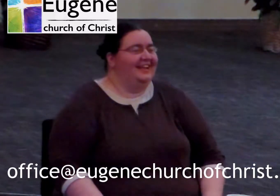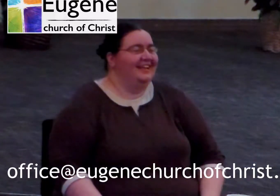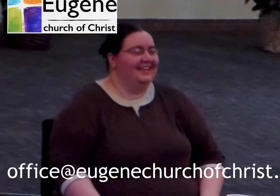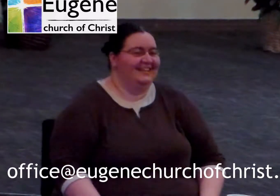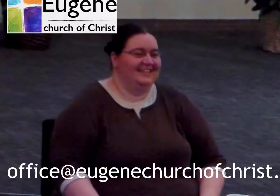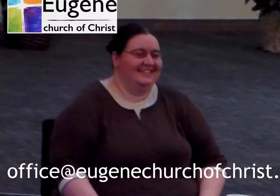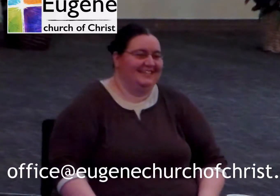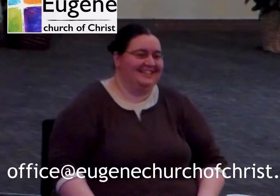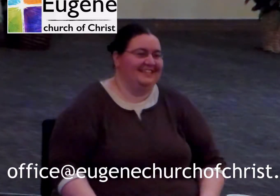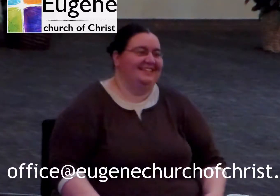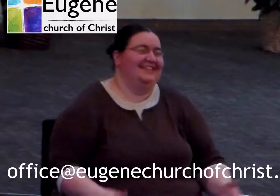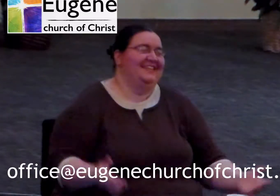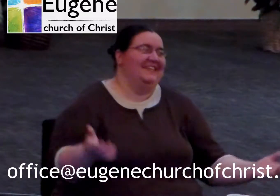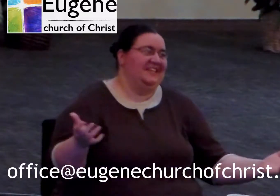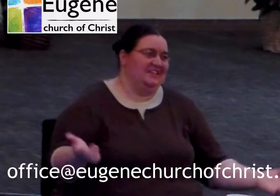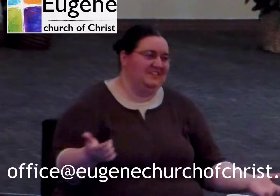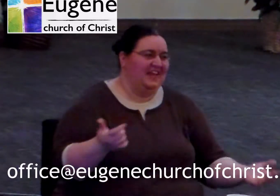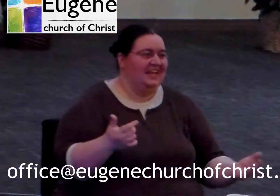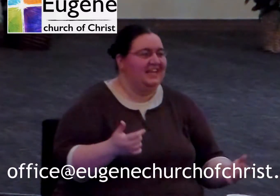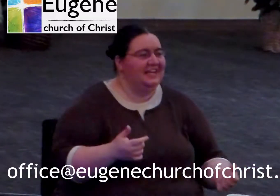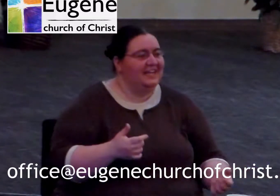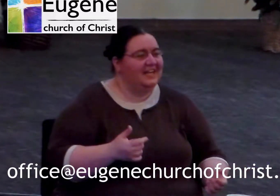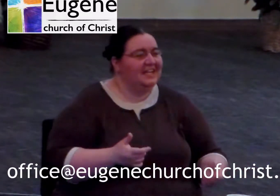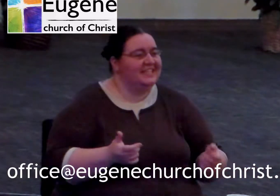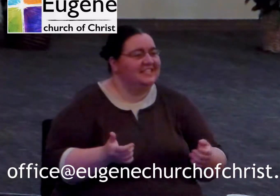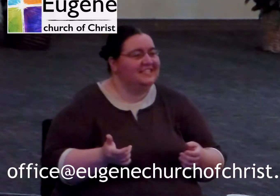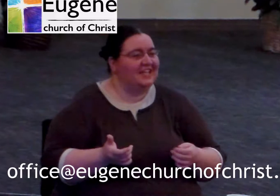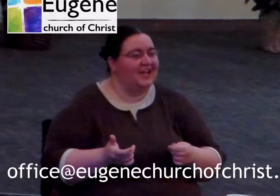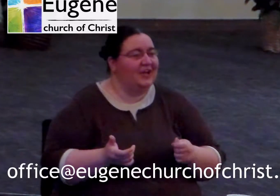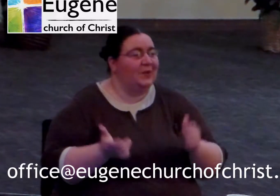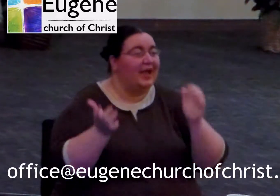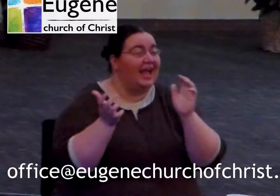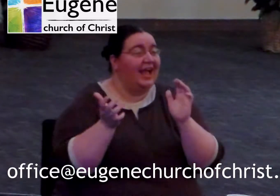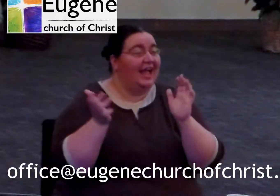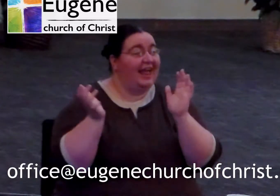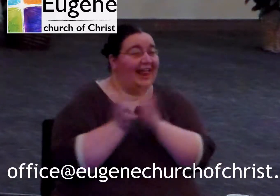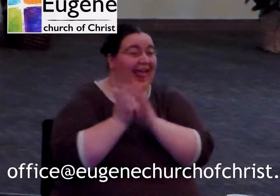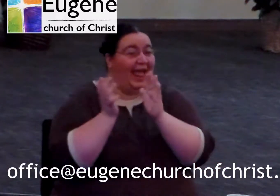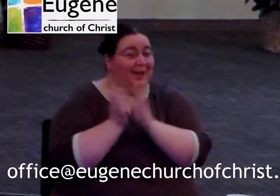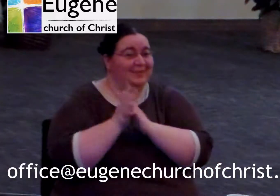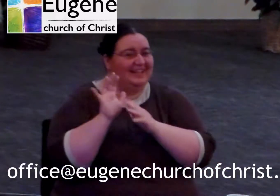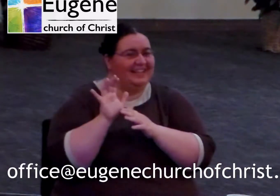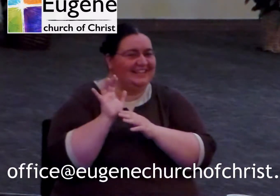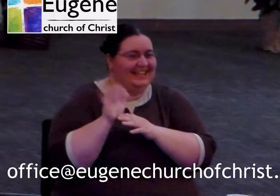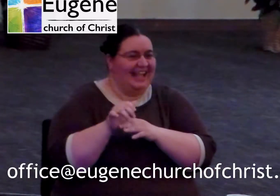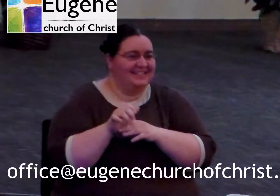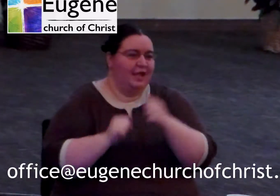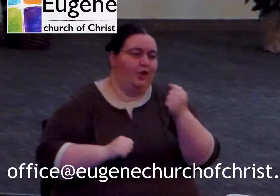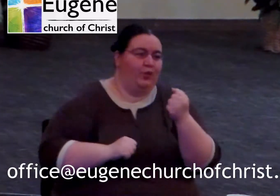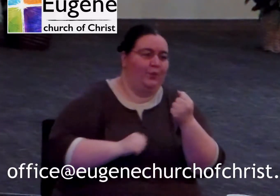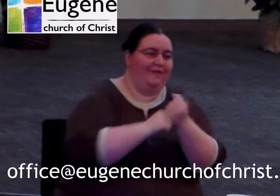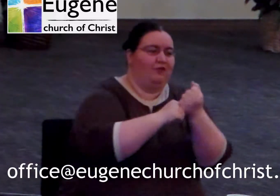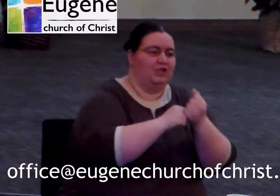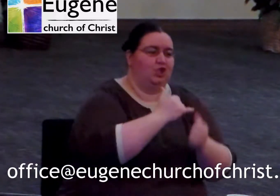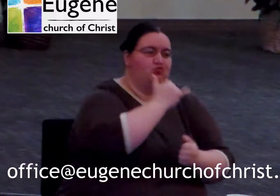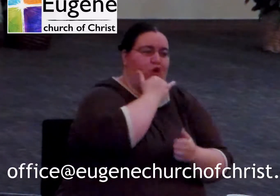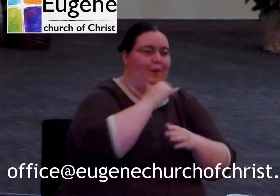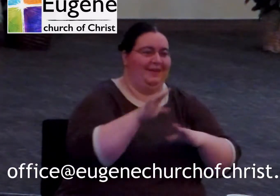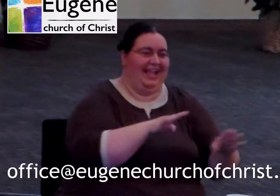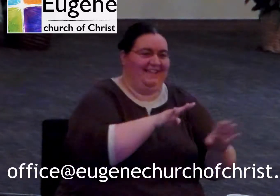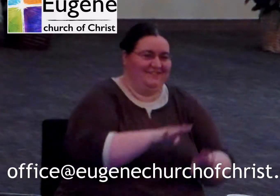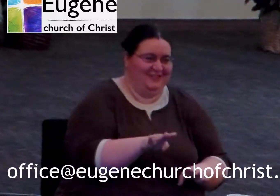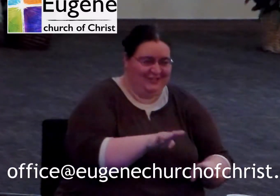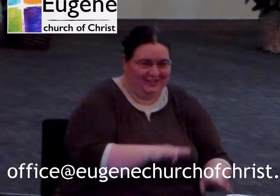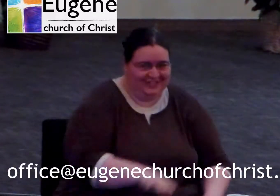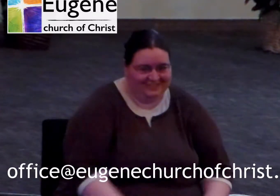Someone asked me about if we had done anything with the video, and truthfully, we did send this into America's Funniest Home Videos, and we signed all the paperwork for it, but they